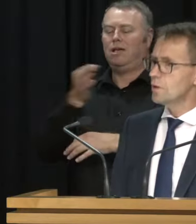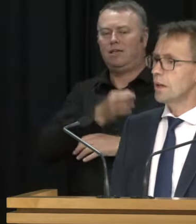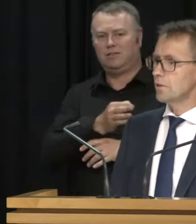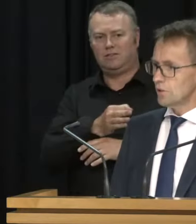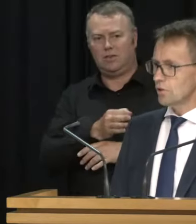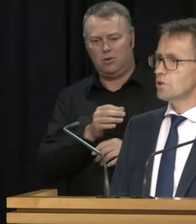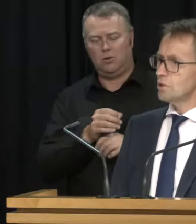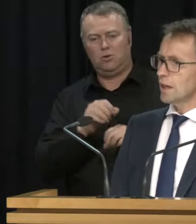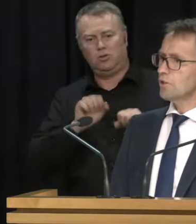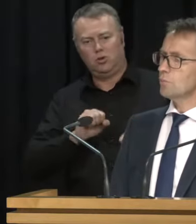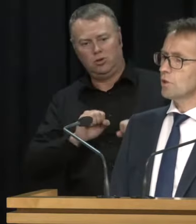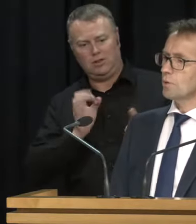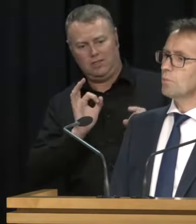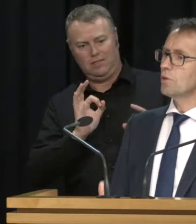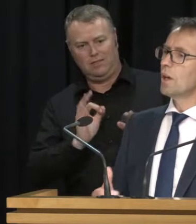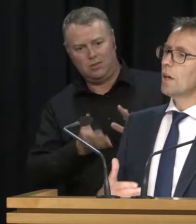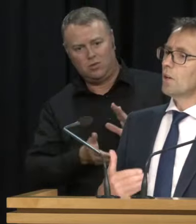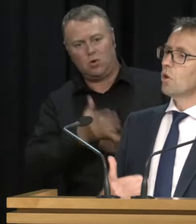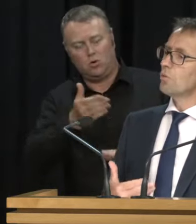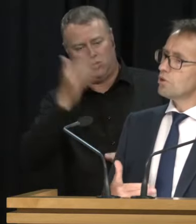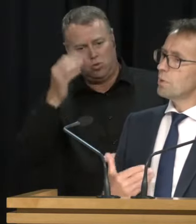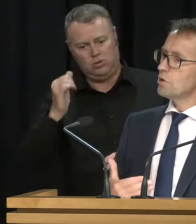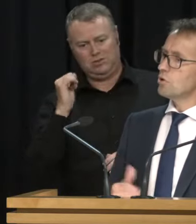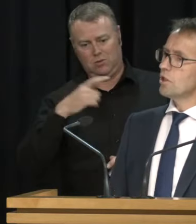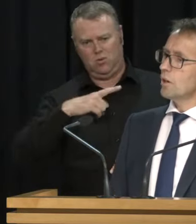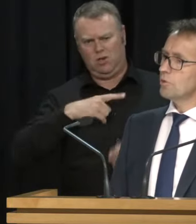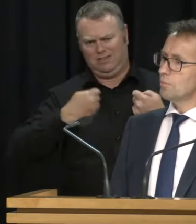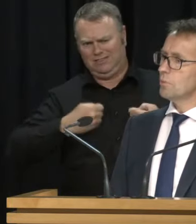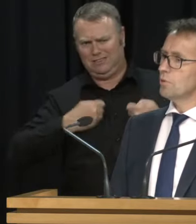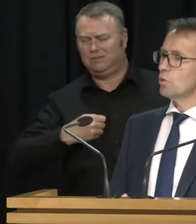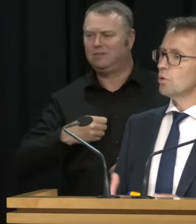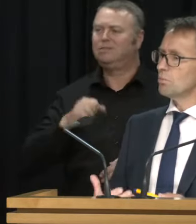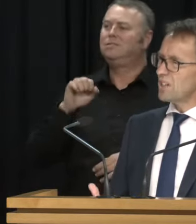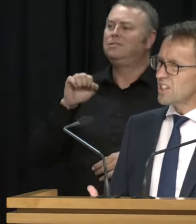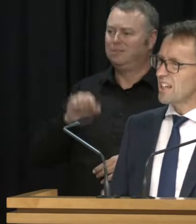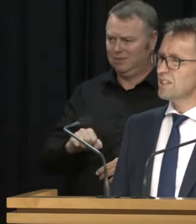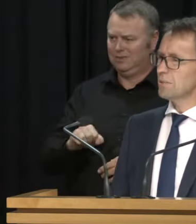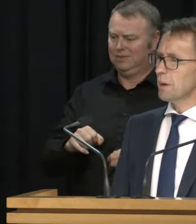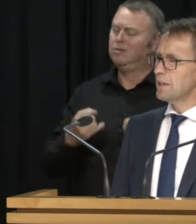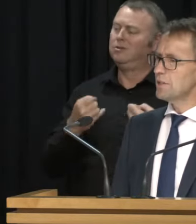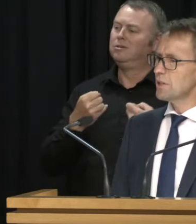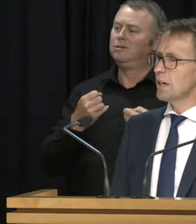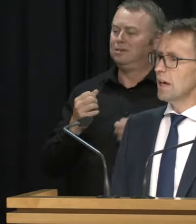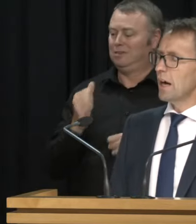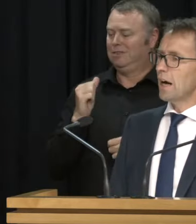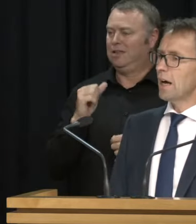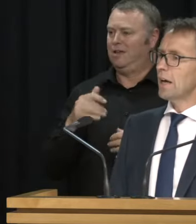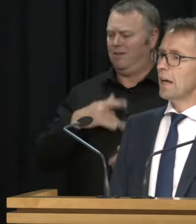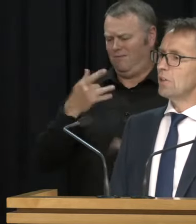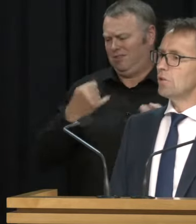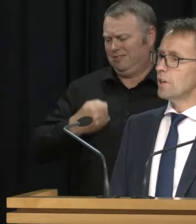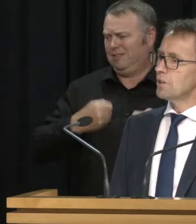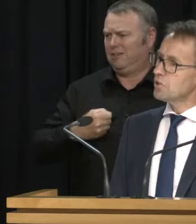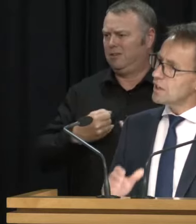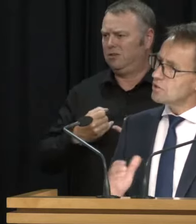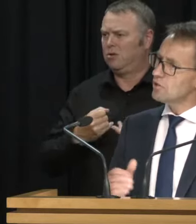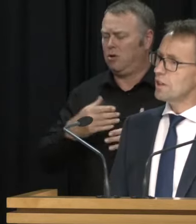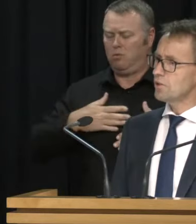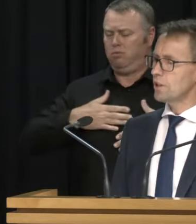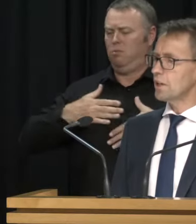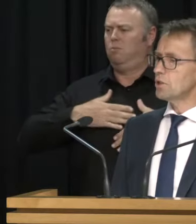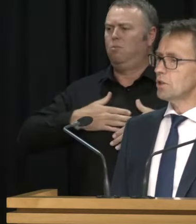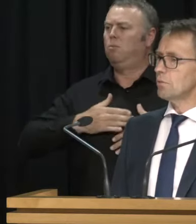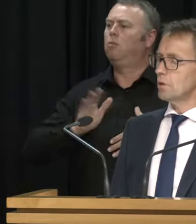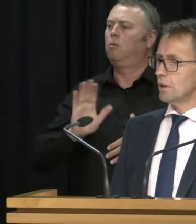Yes, yes, the student had some symptoms, not respiratory type symptoms, more muscle aches and pains. And then I understand